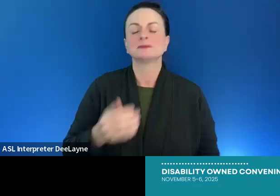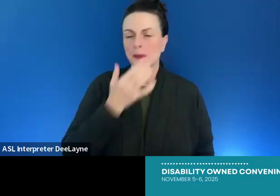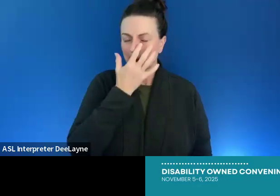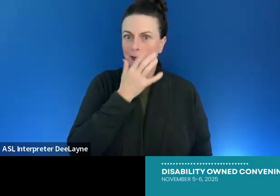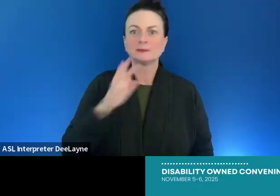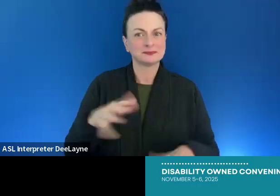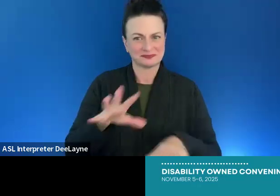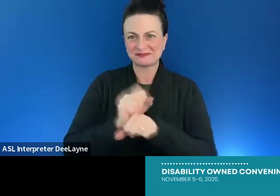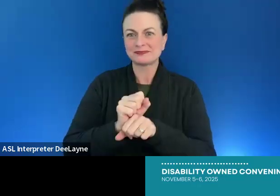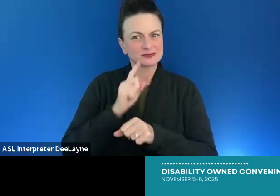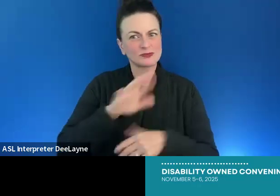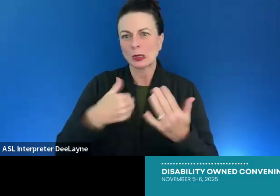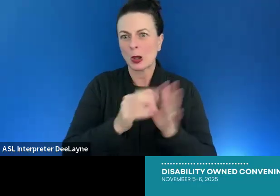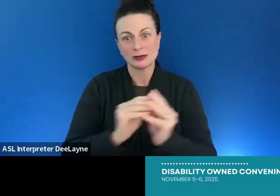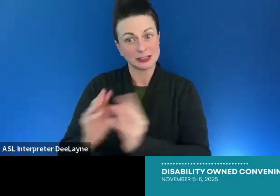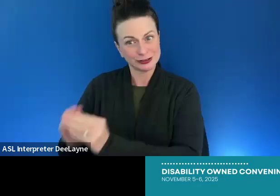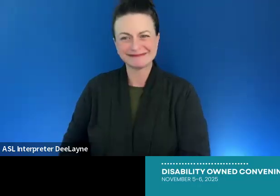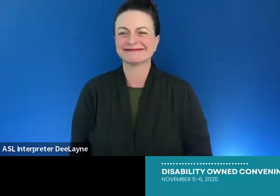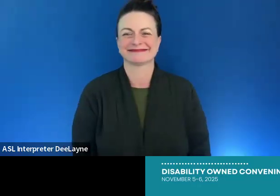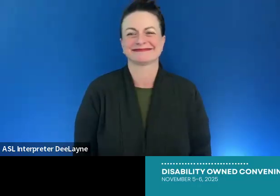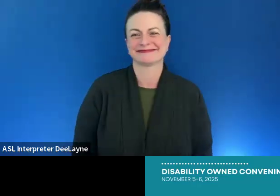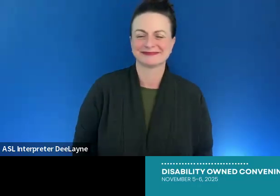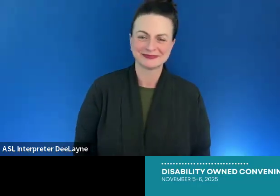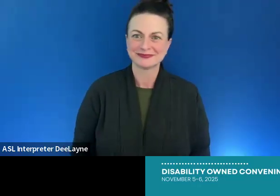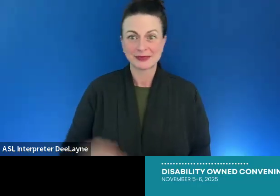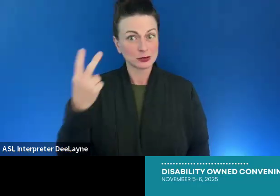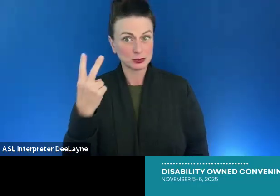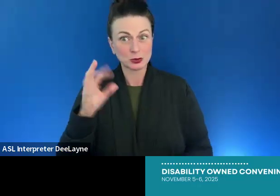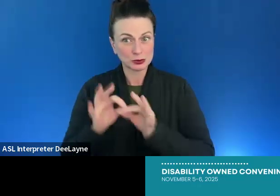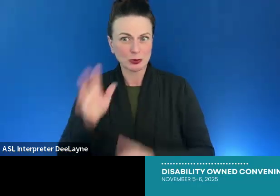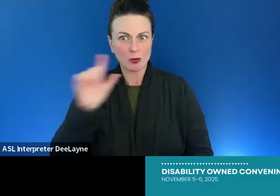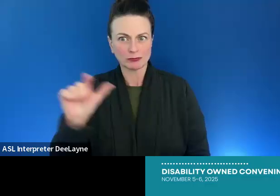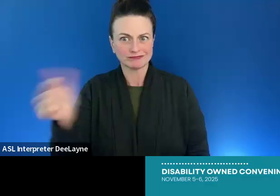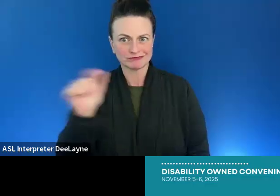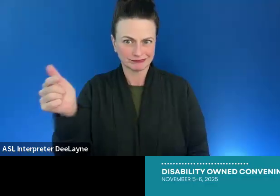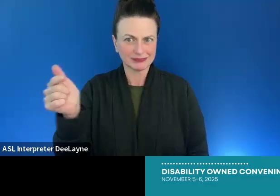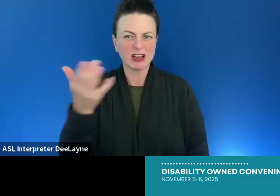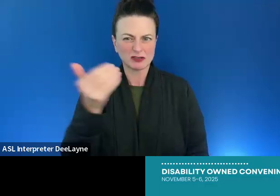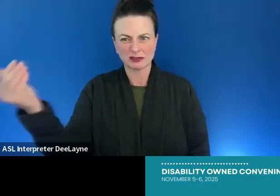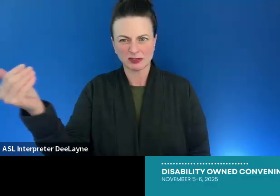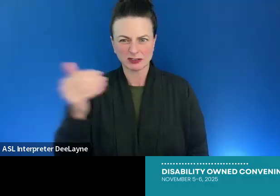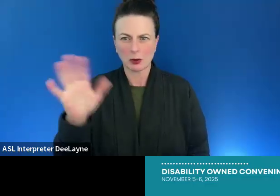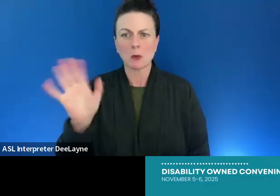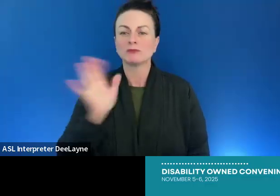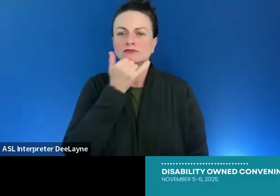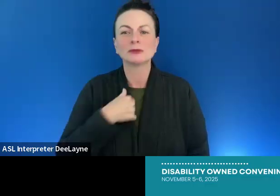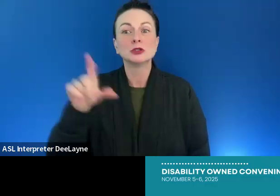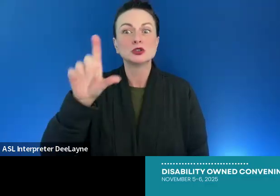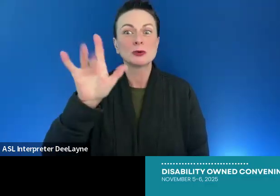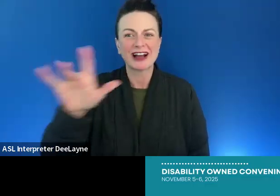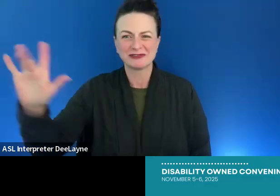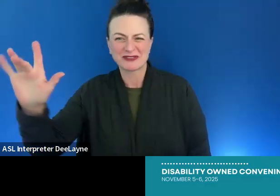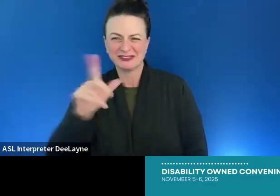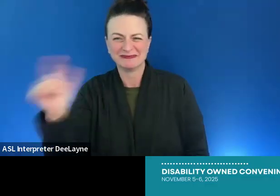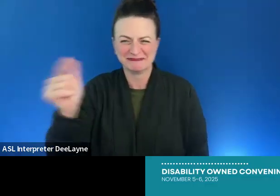been arranged for all the sessions. So the two interpreters will alternate throughout the session. If you have